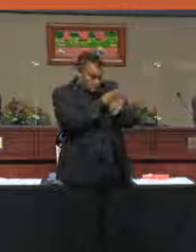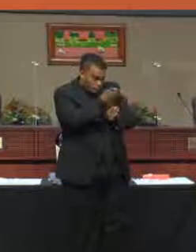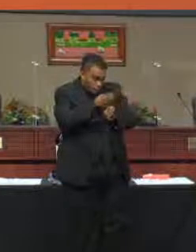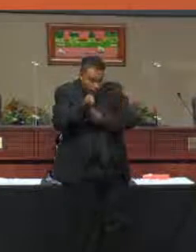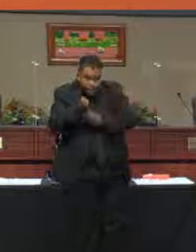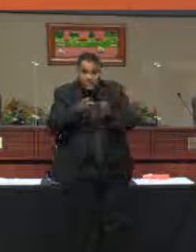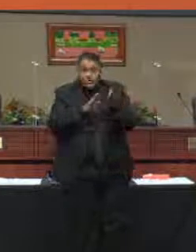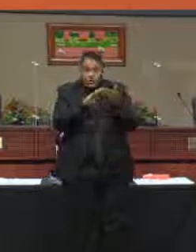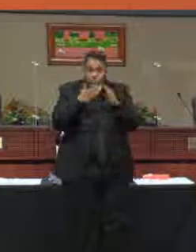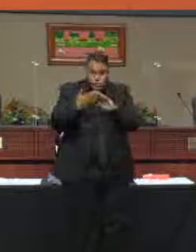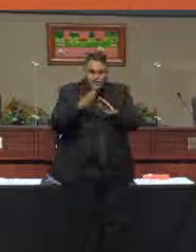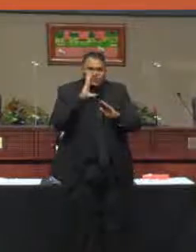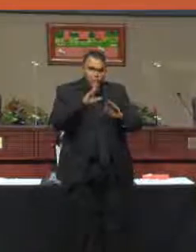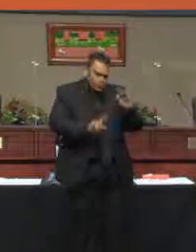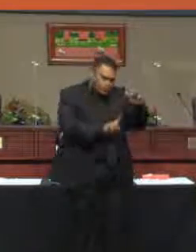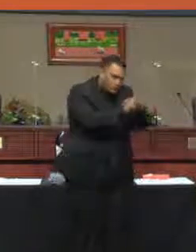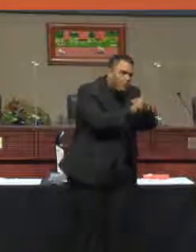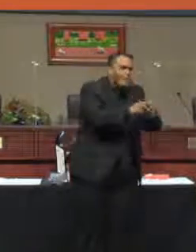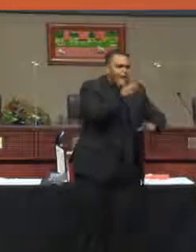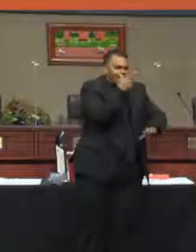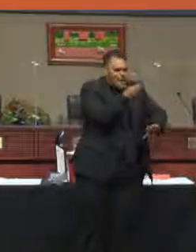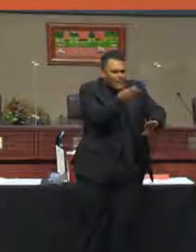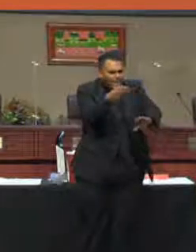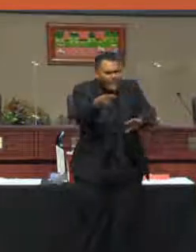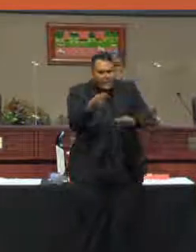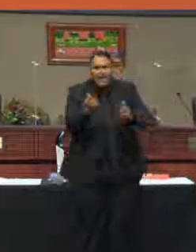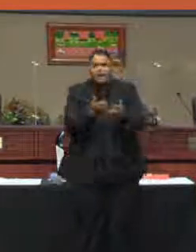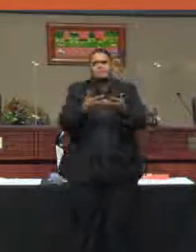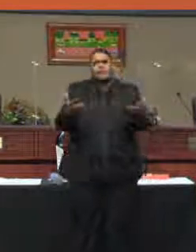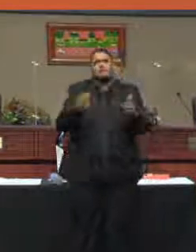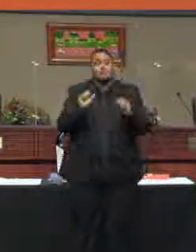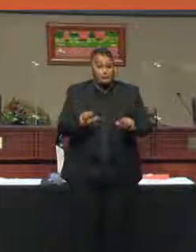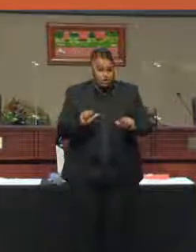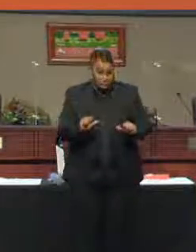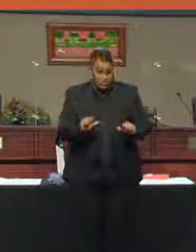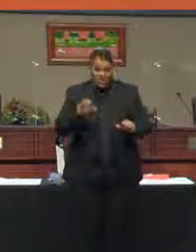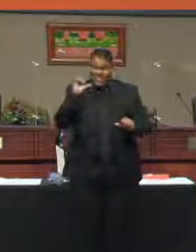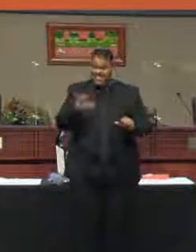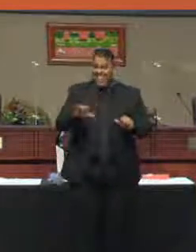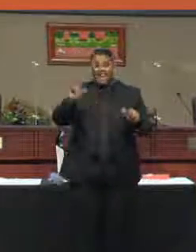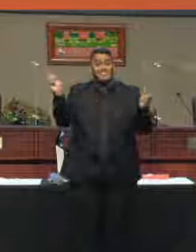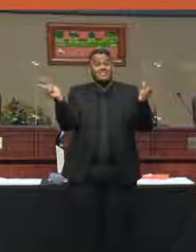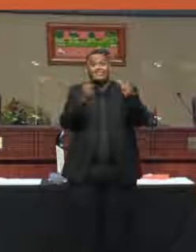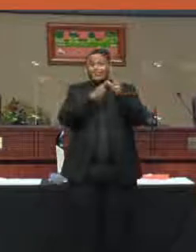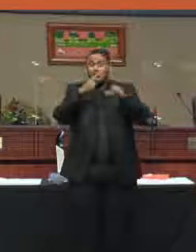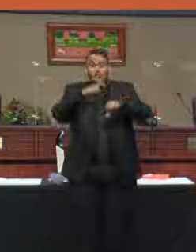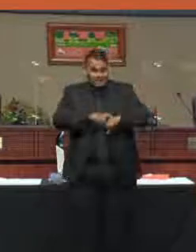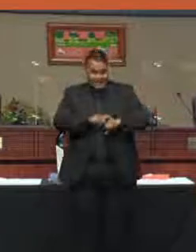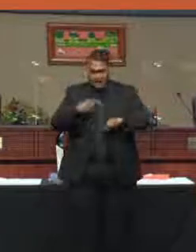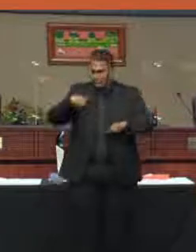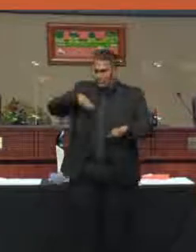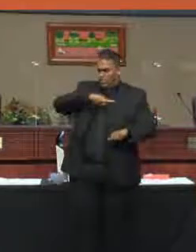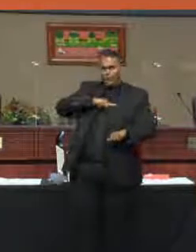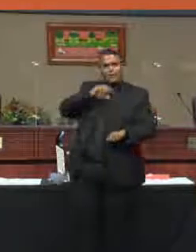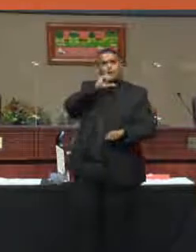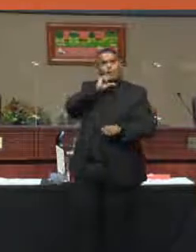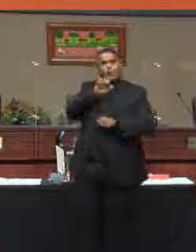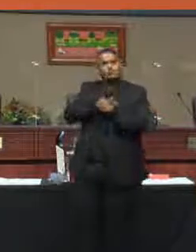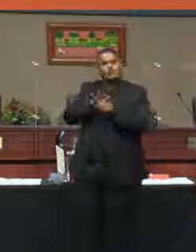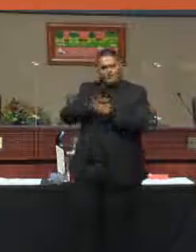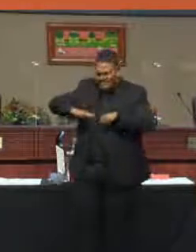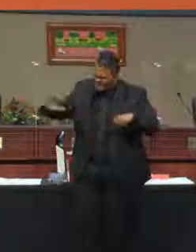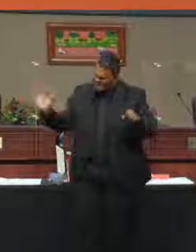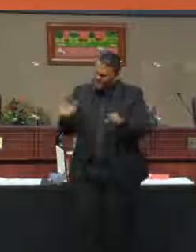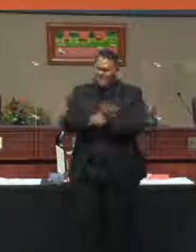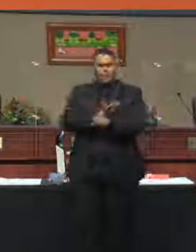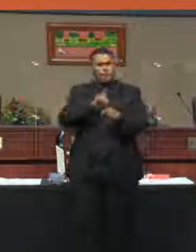Orange County. And these mobile sites will be the first time Orange County has had full control of